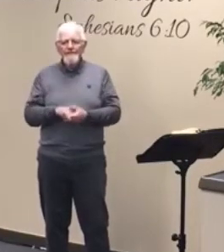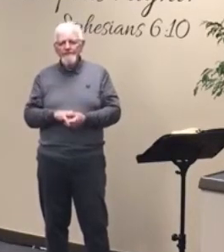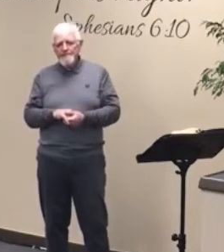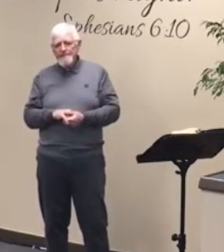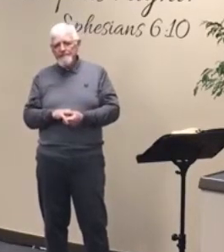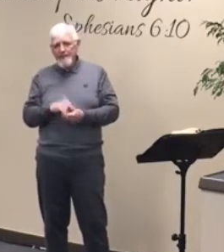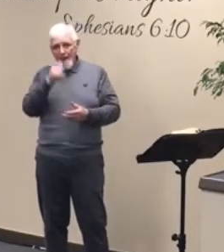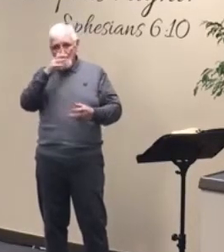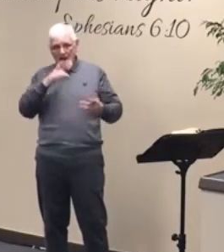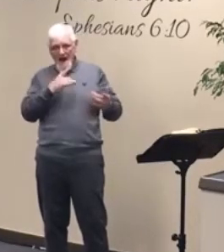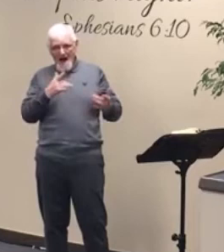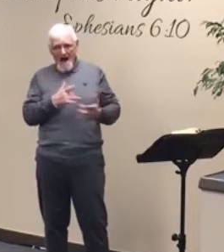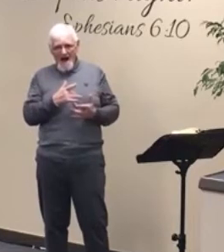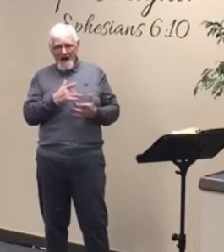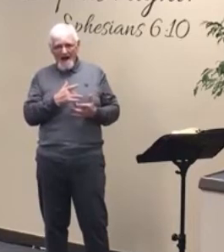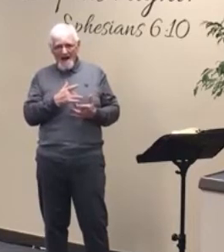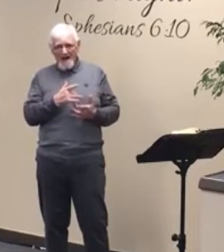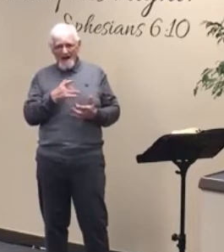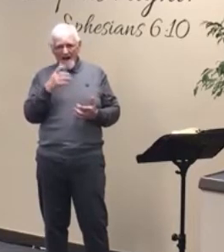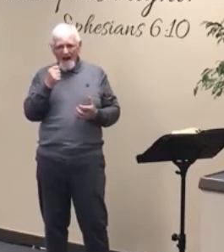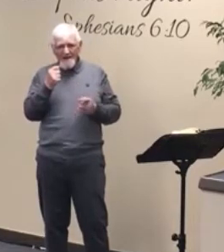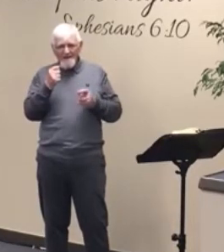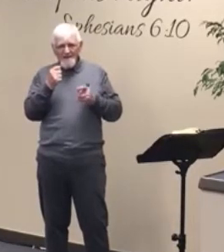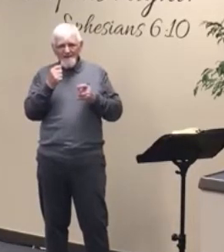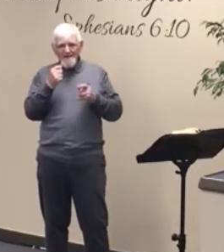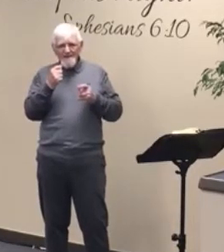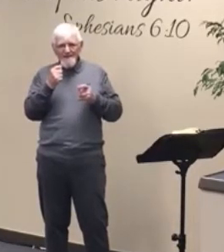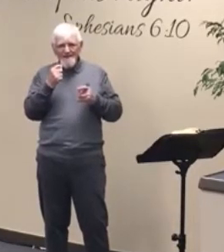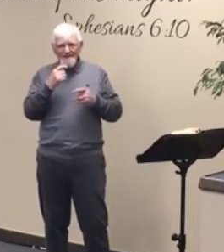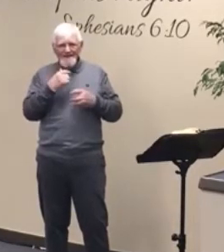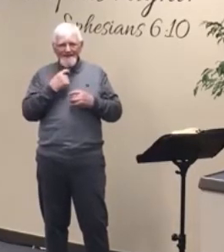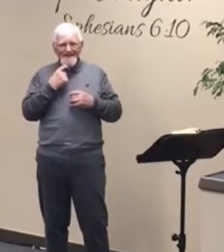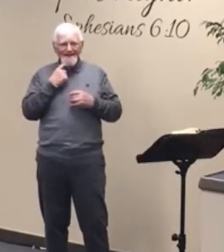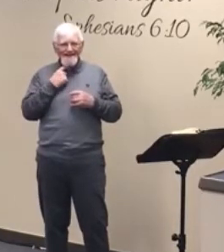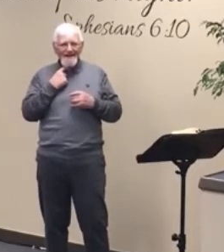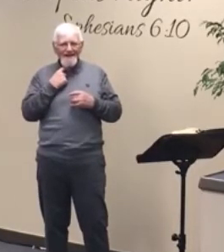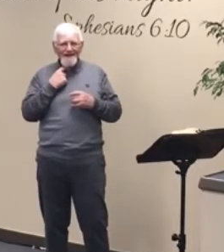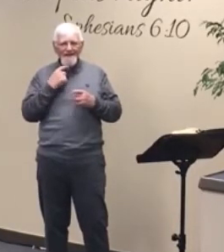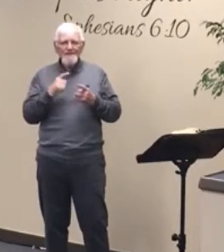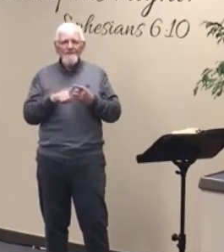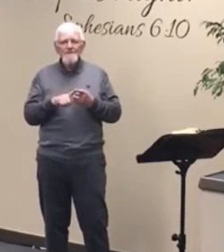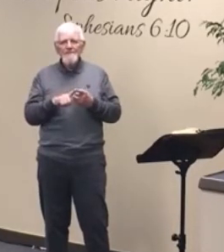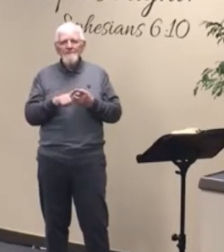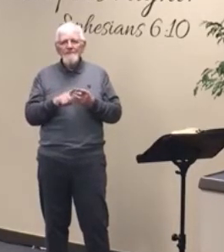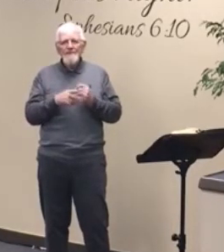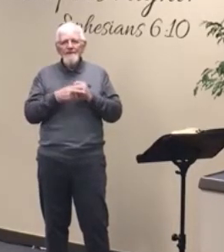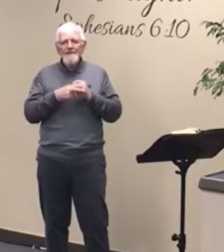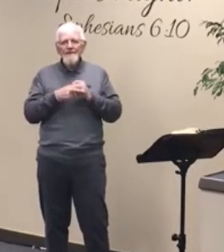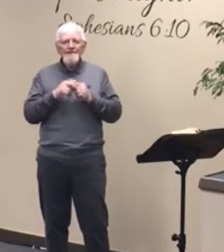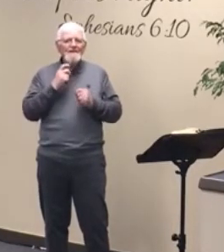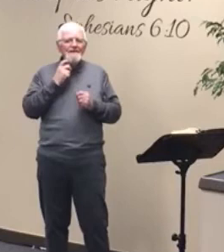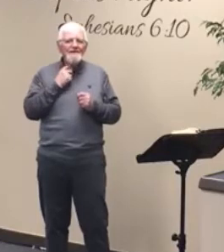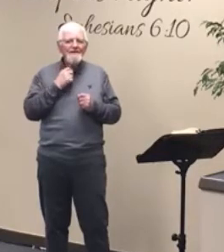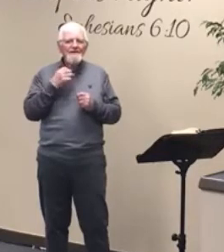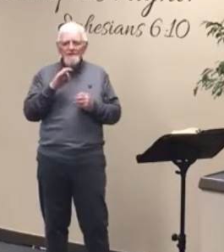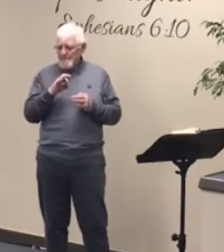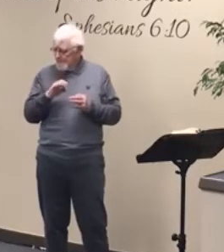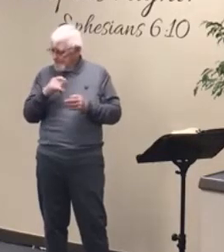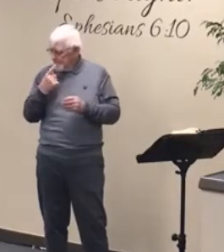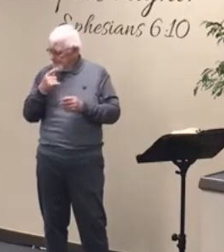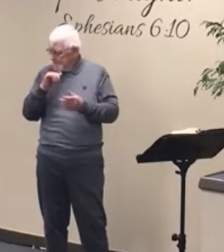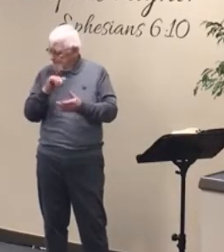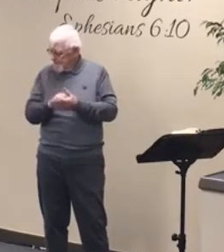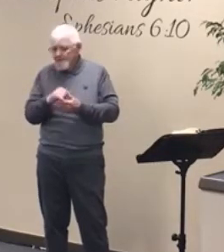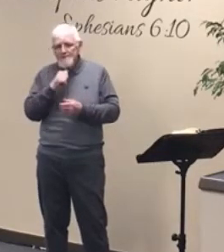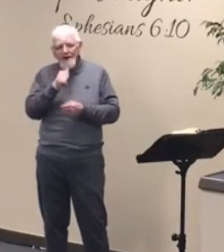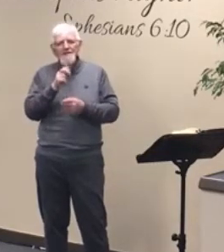But in man's heart, he has this strange desire to stay deceived. Men have this desire to say, oh, that's not really